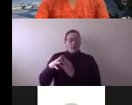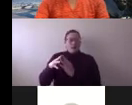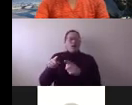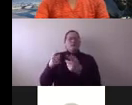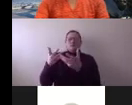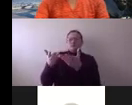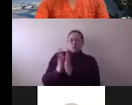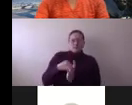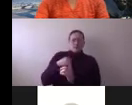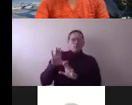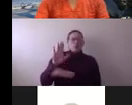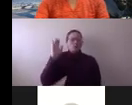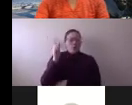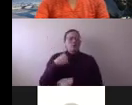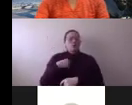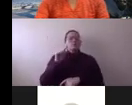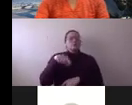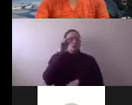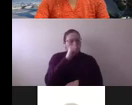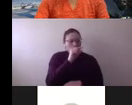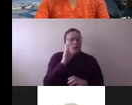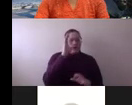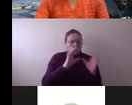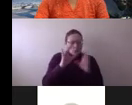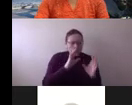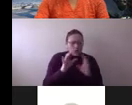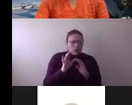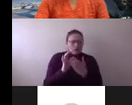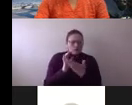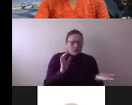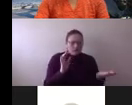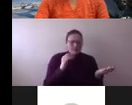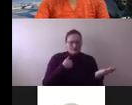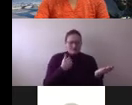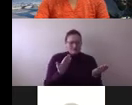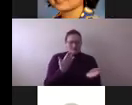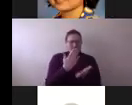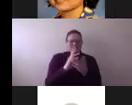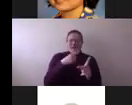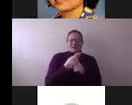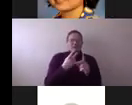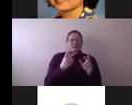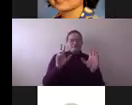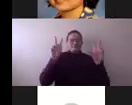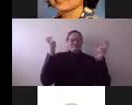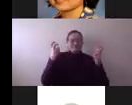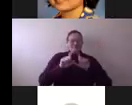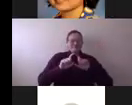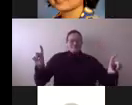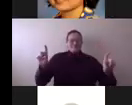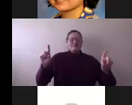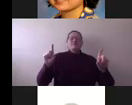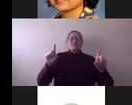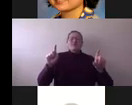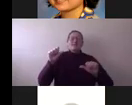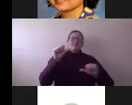scientists. So I went to Google and did a search, and somehow they had some kind of a preset category, scientists, Chinese